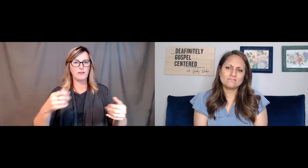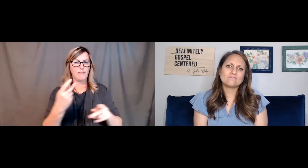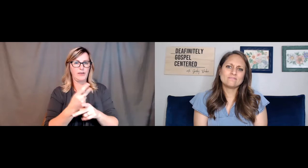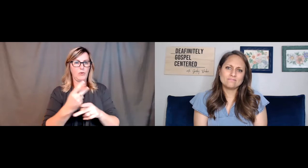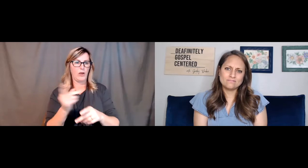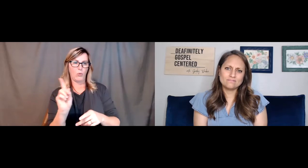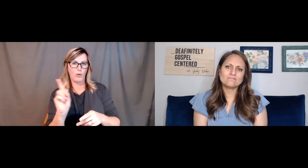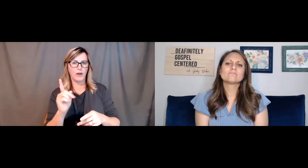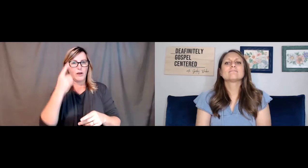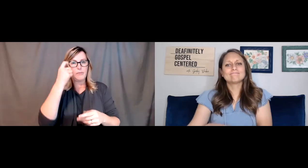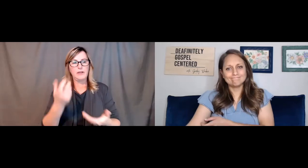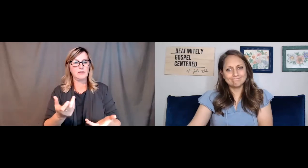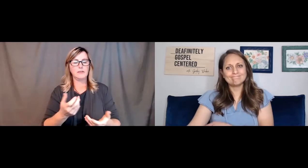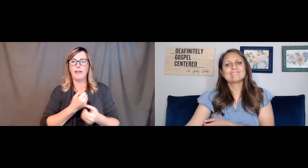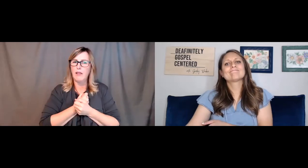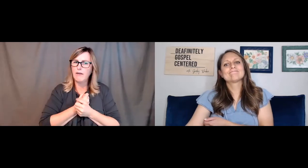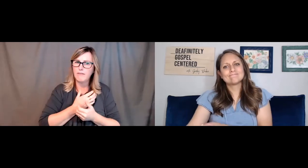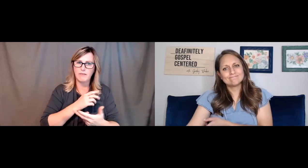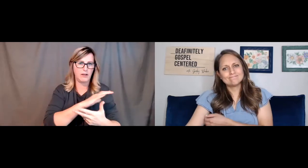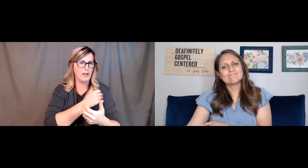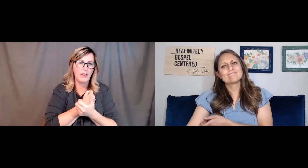So I've been trying to figure out that boundary.